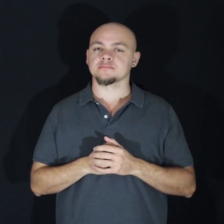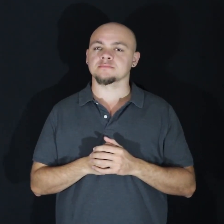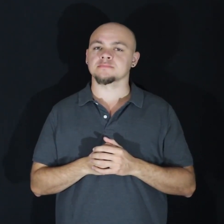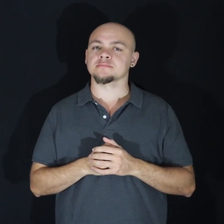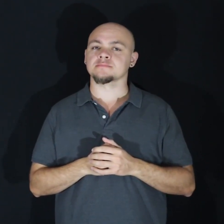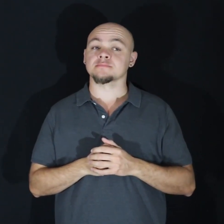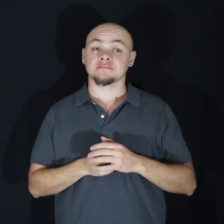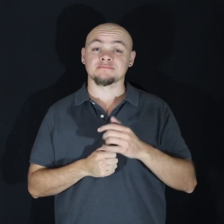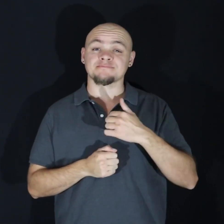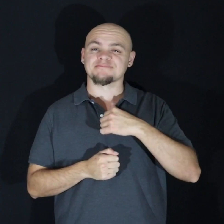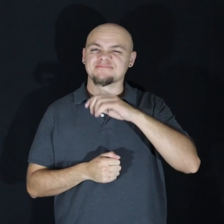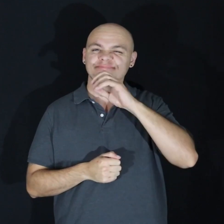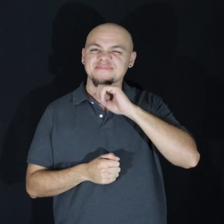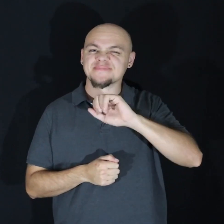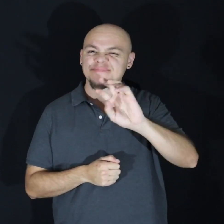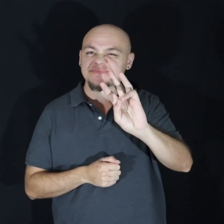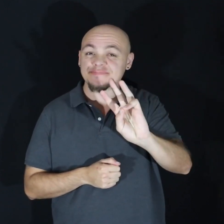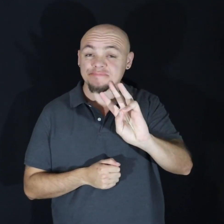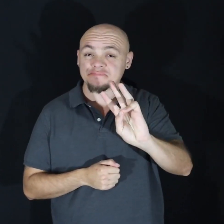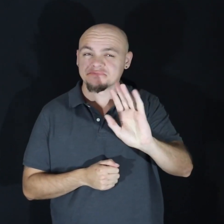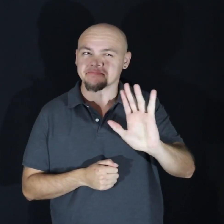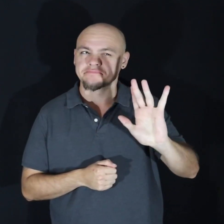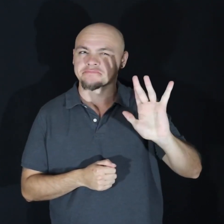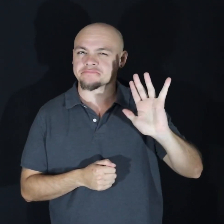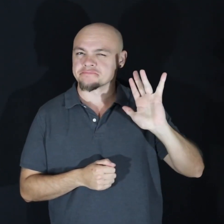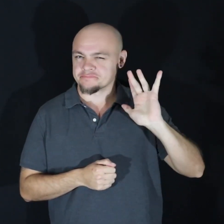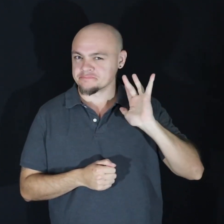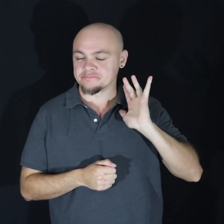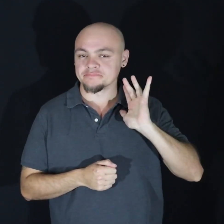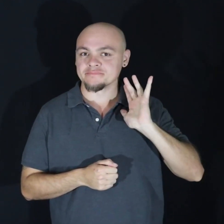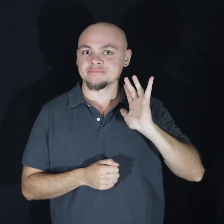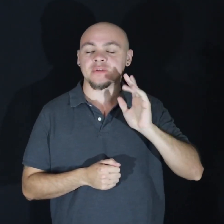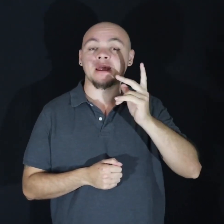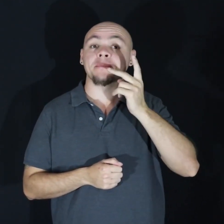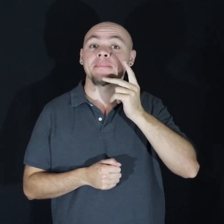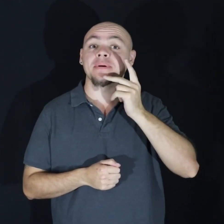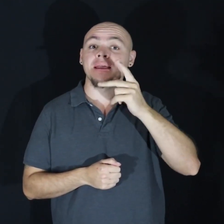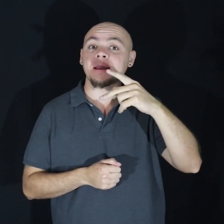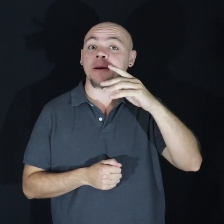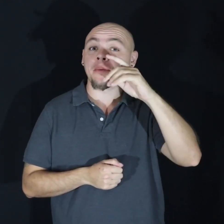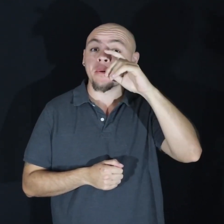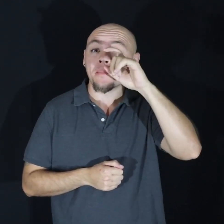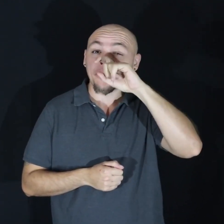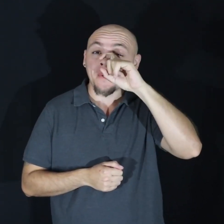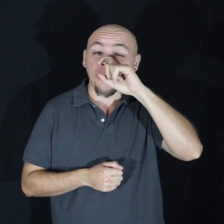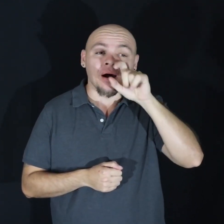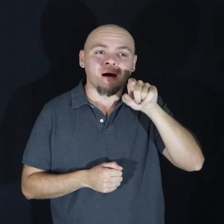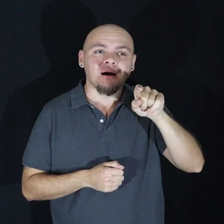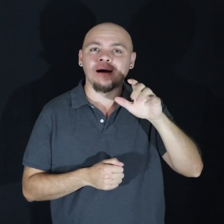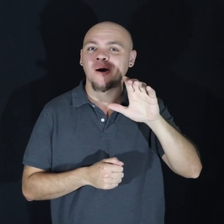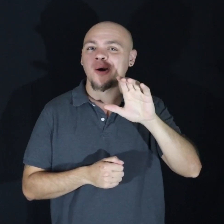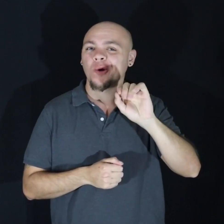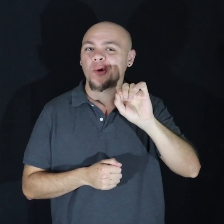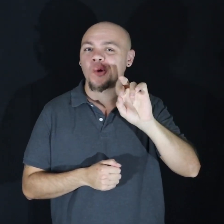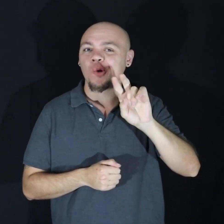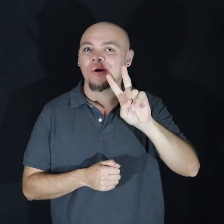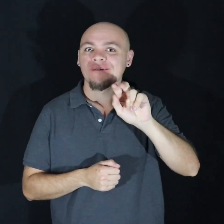6 years old, and all I can think about is getting the pink Barbie Corvette. I need $5